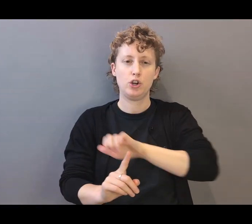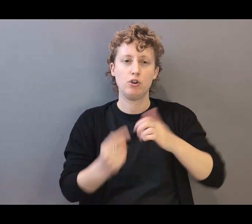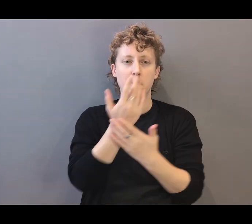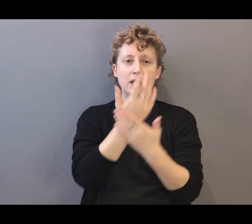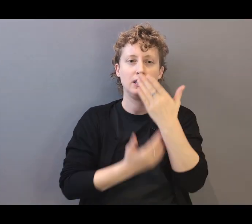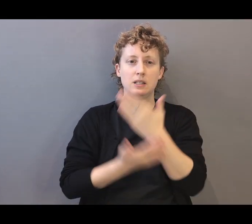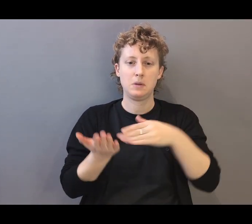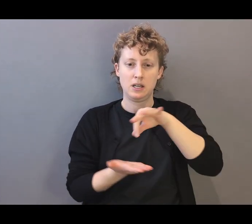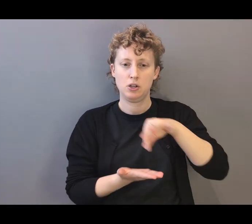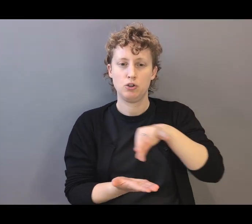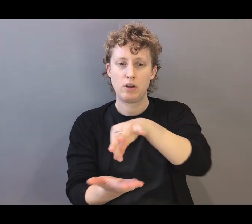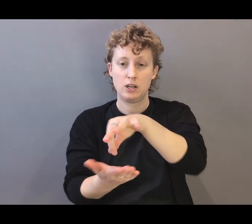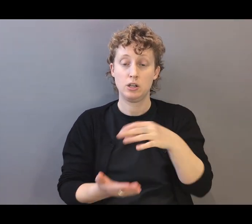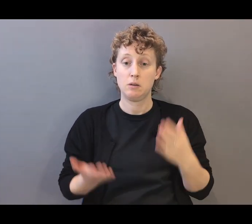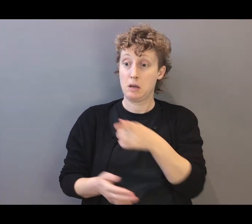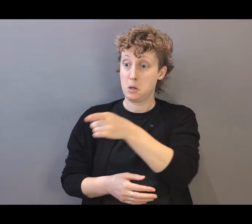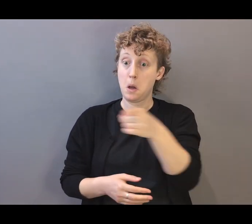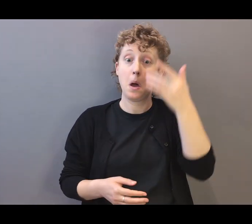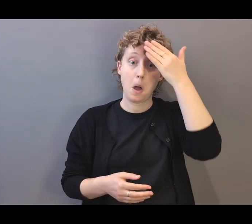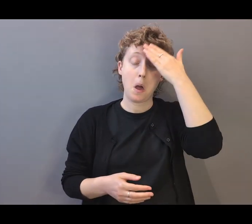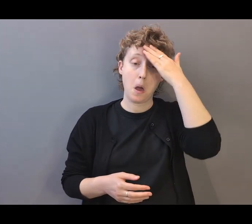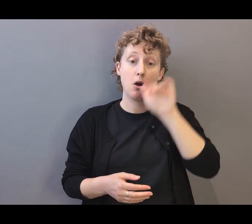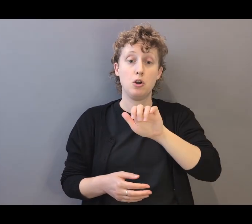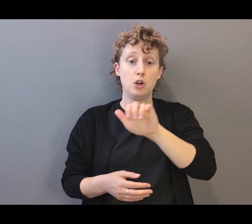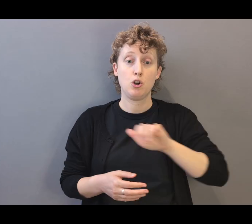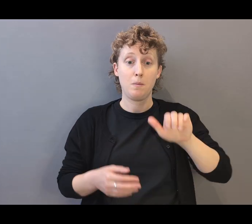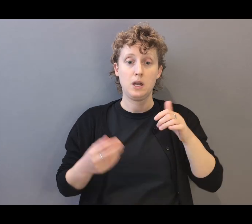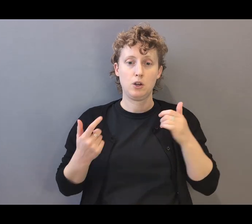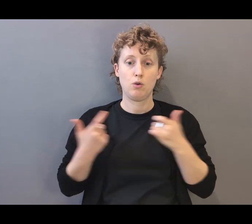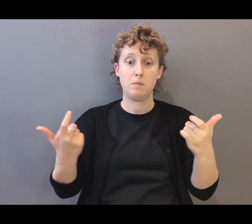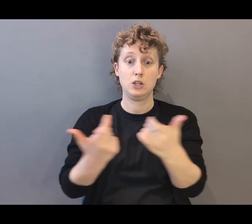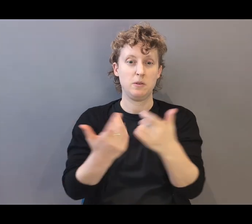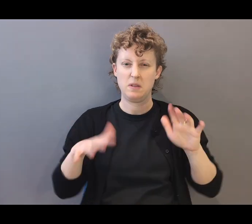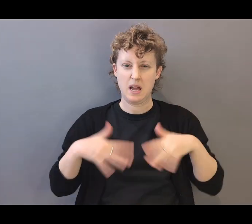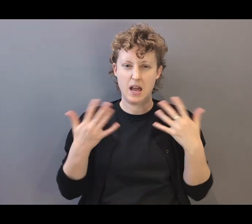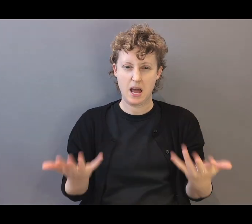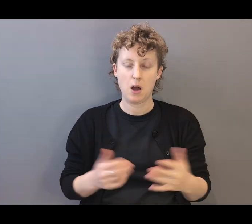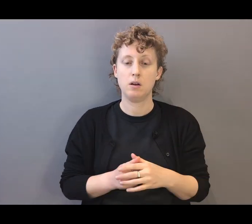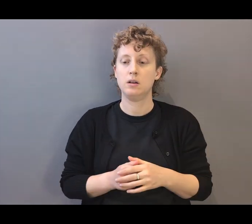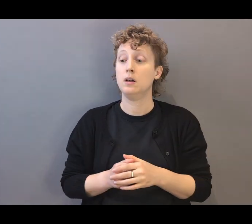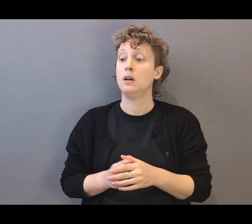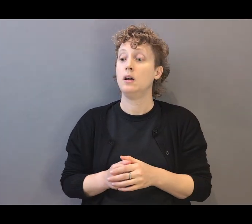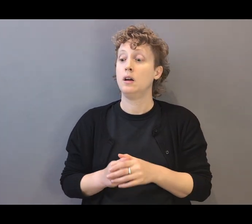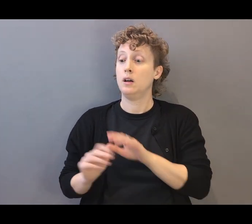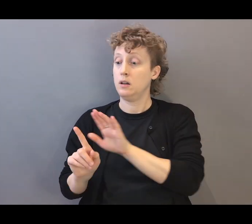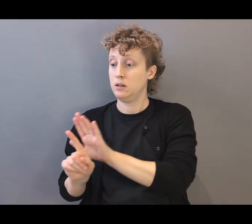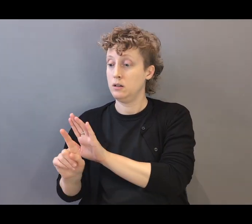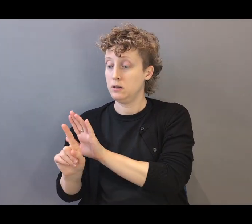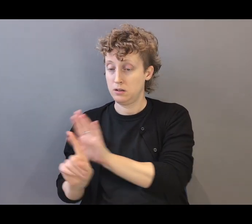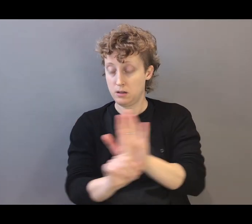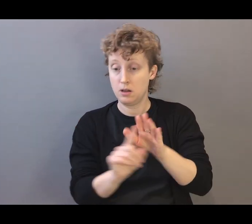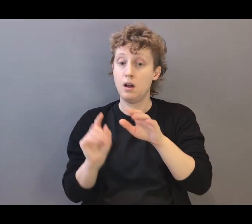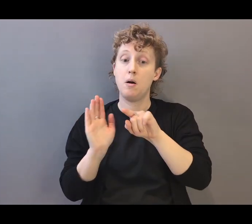who are familiar with the European Commission, the way it works is that normally for each policy domain, the Commission has a strategy